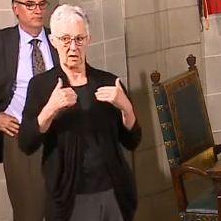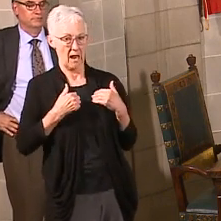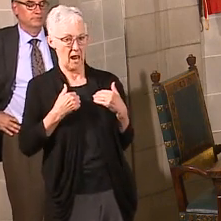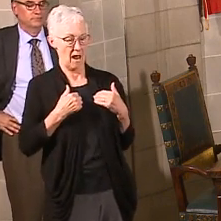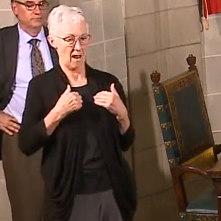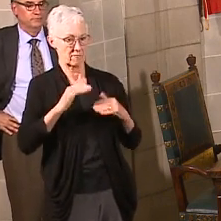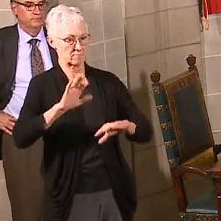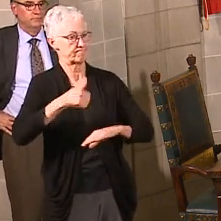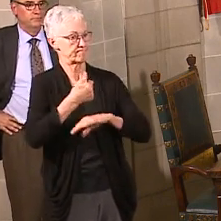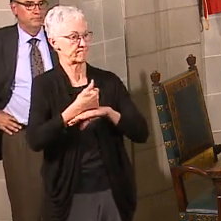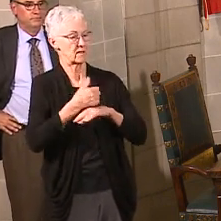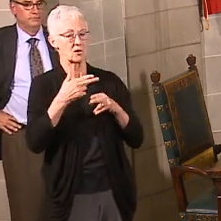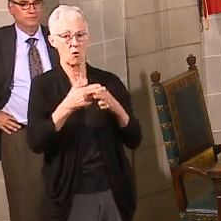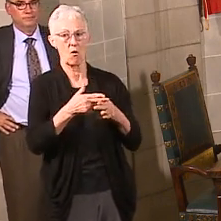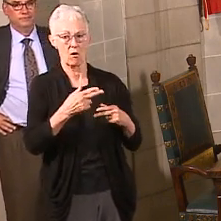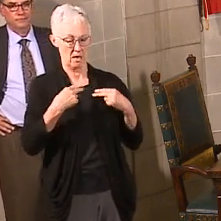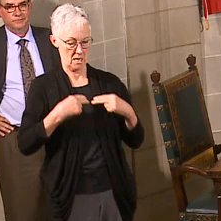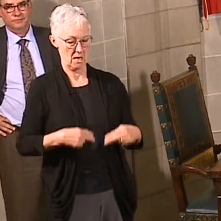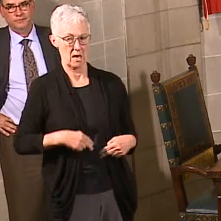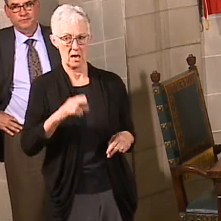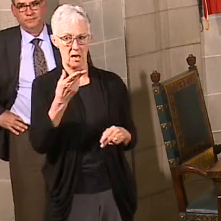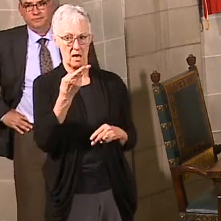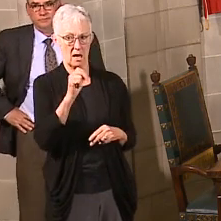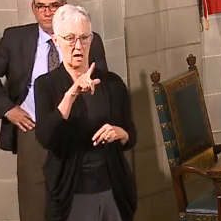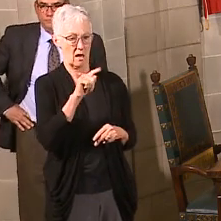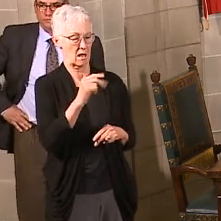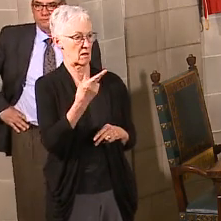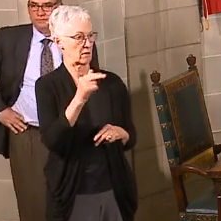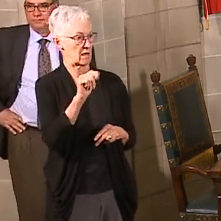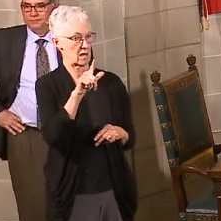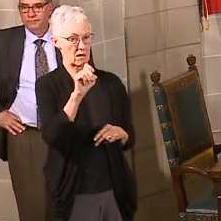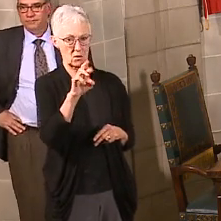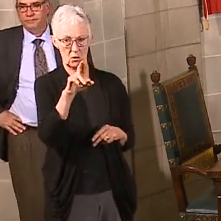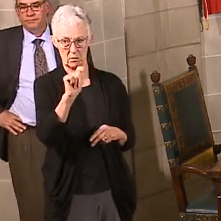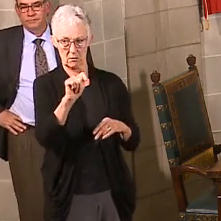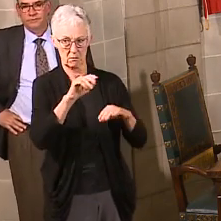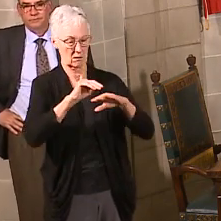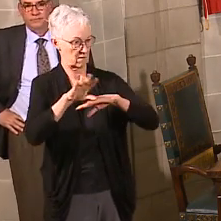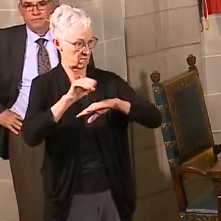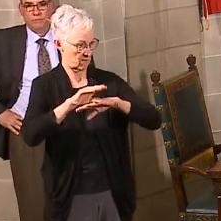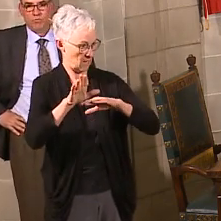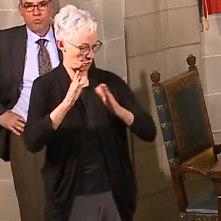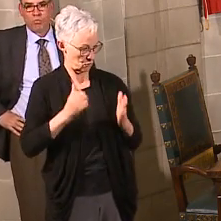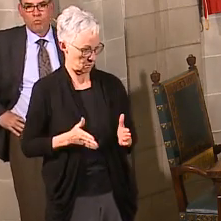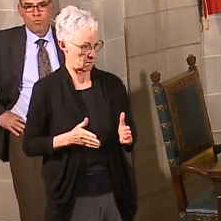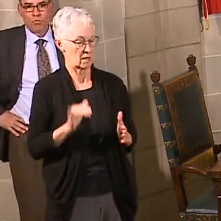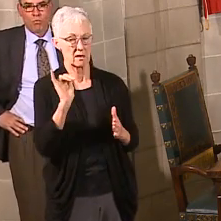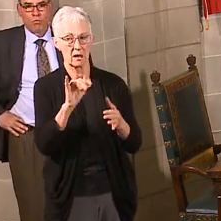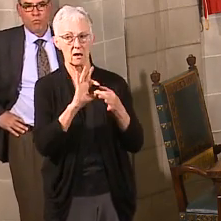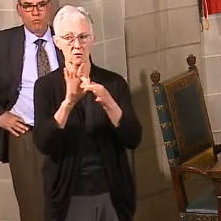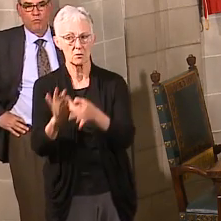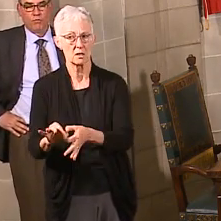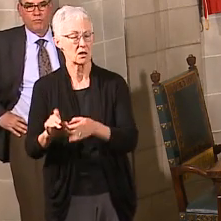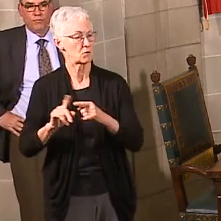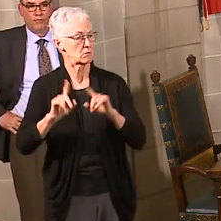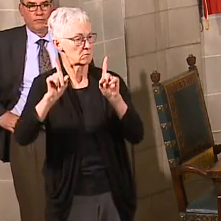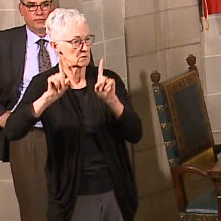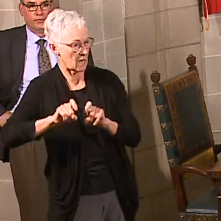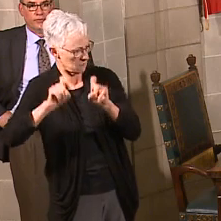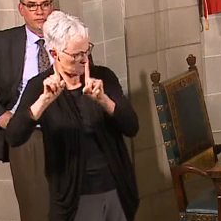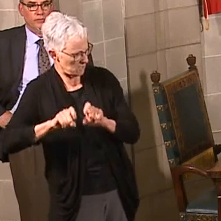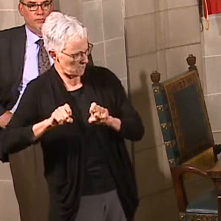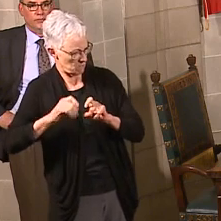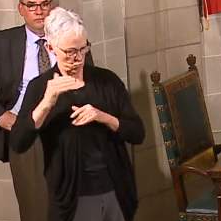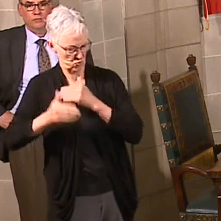health alert network advisory. We'll be putting that out later today with regard to the testing procedures. And basically, what it